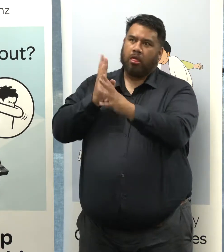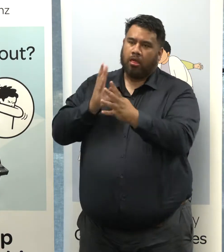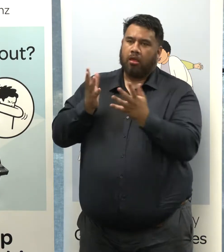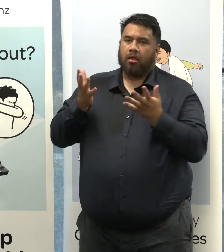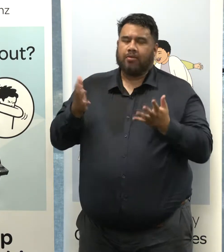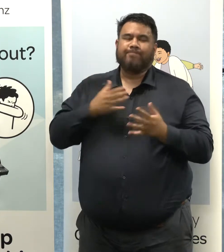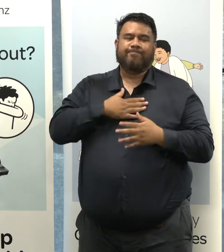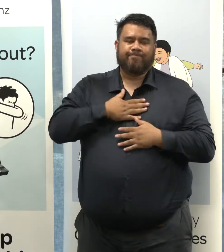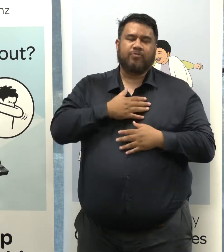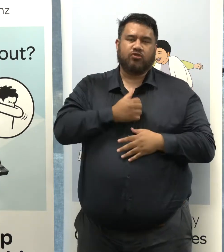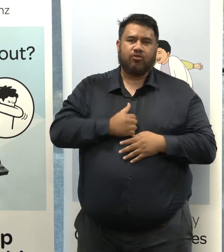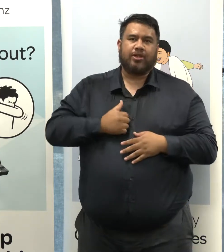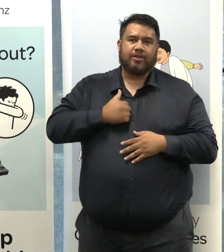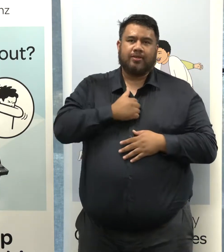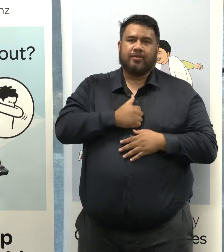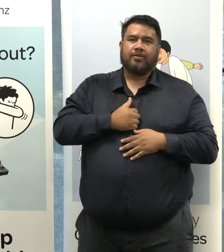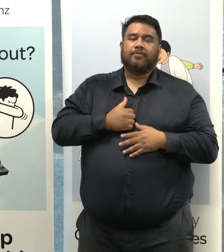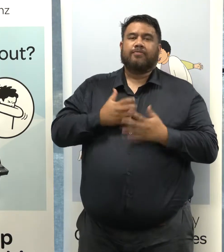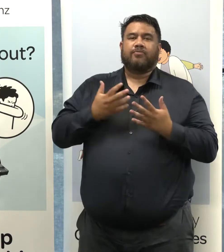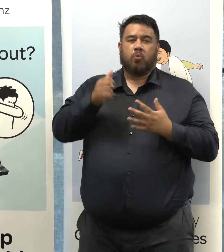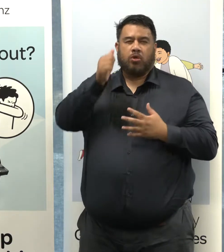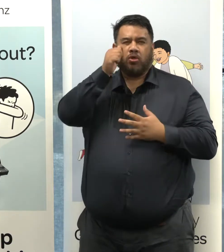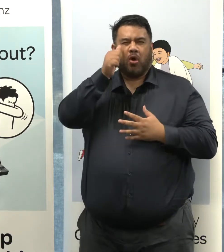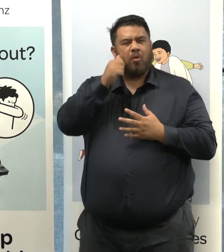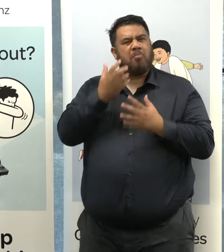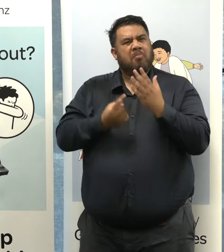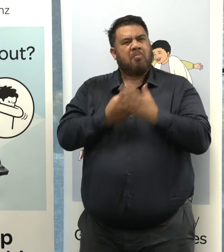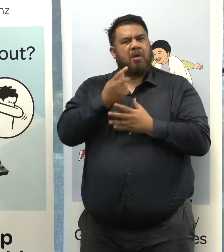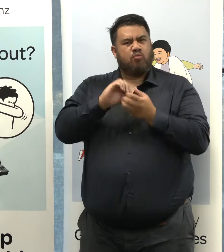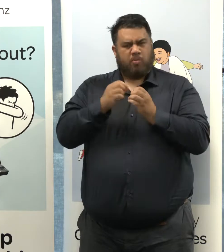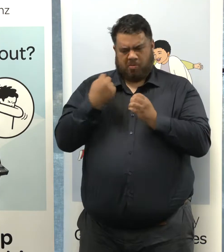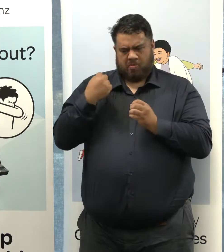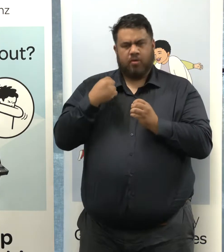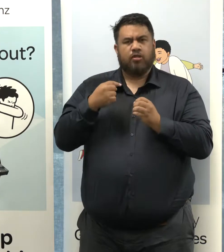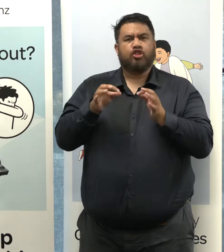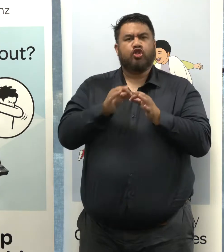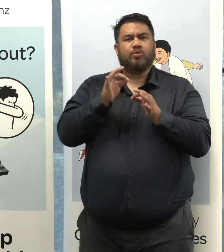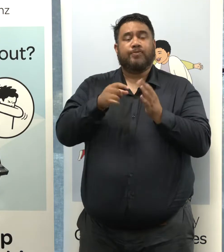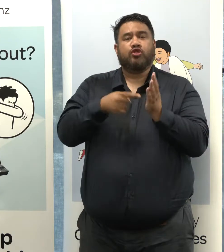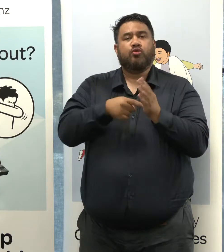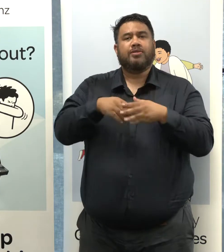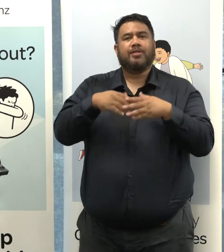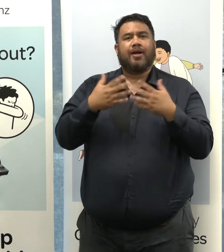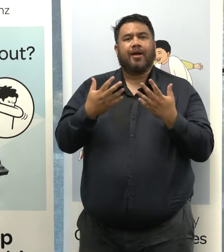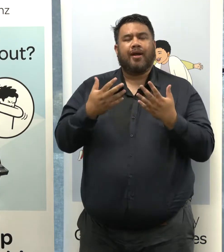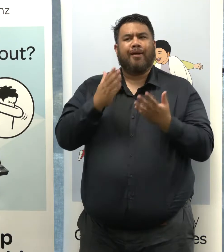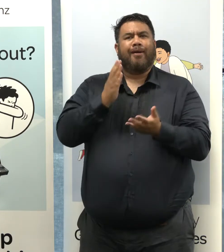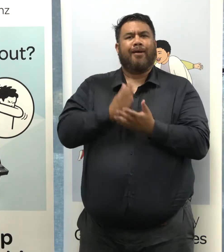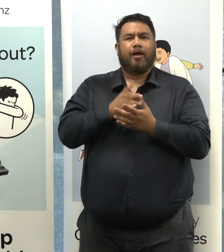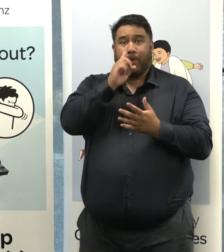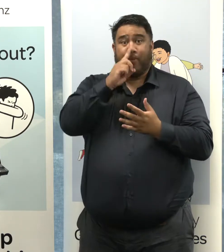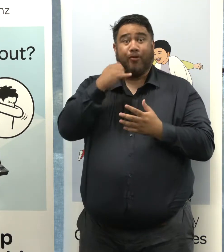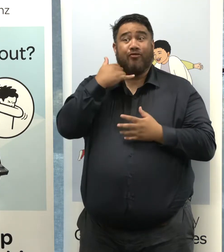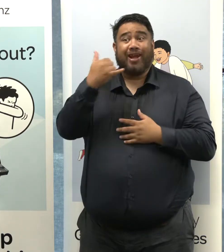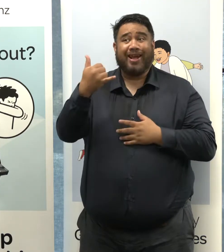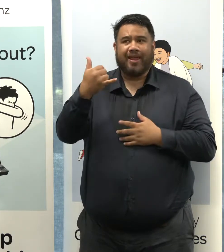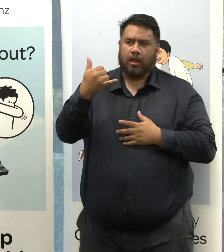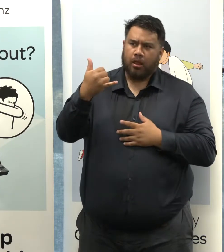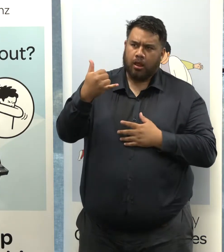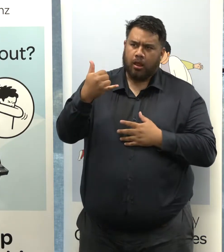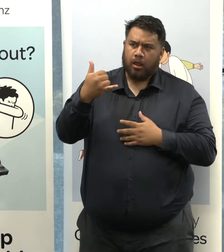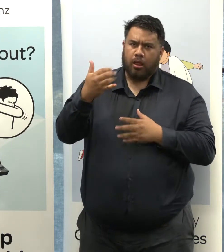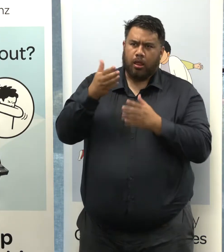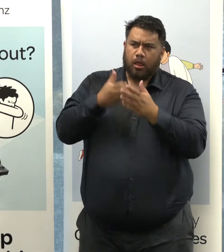delays. We are aware there was a temporary issue on Tuesday this week where some callers felt that had a problem